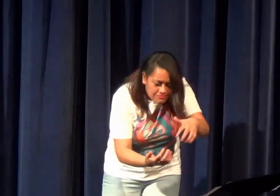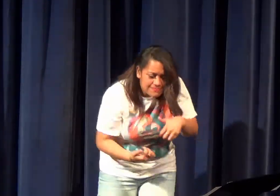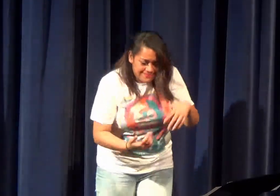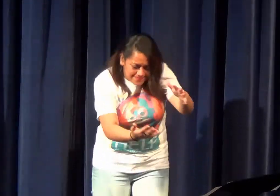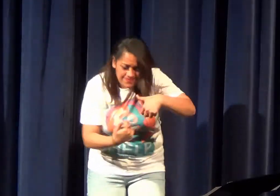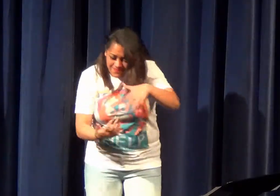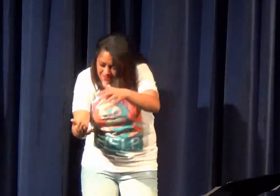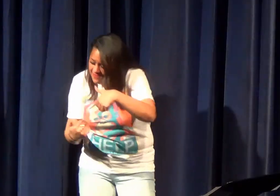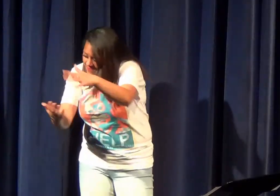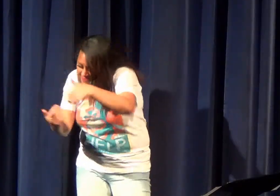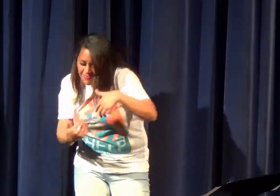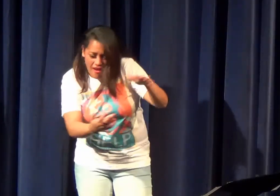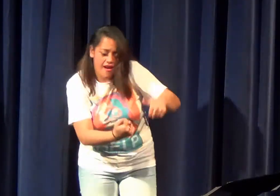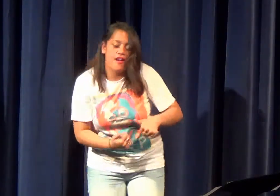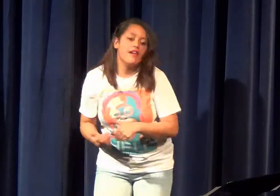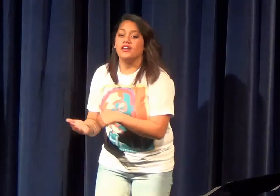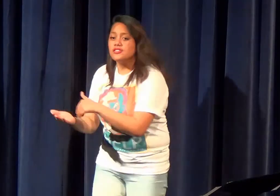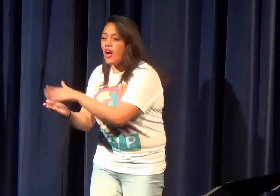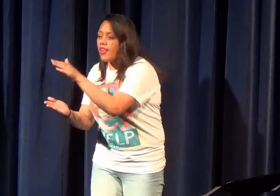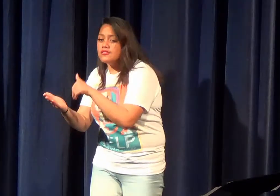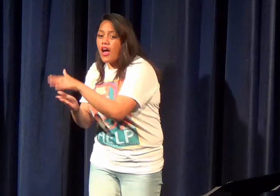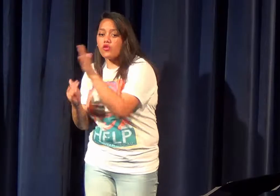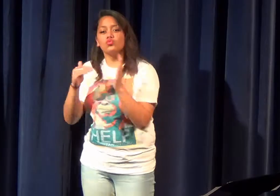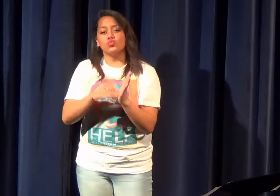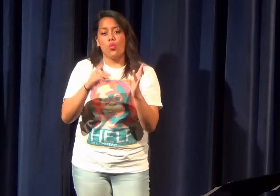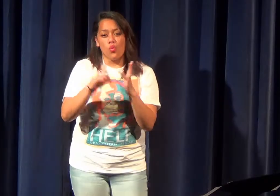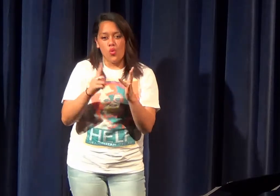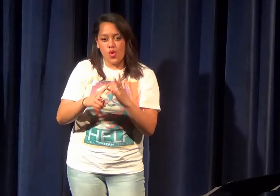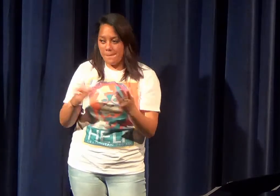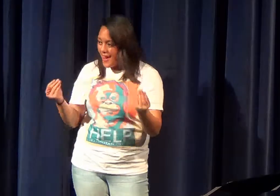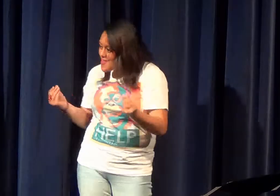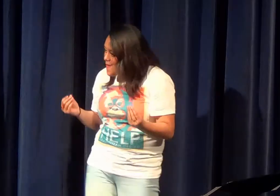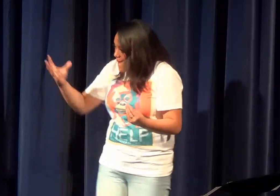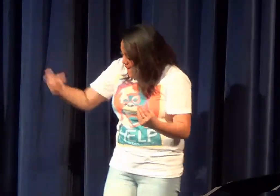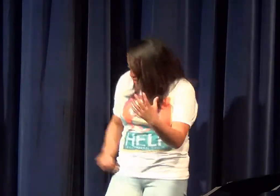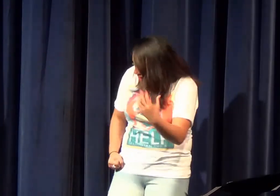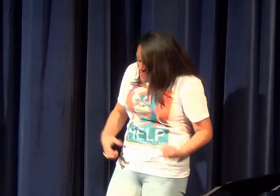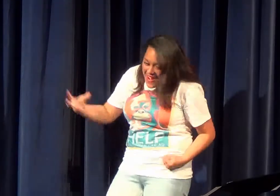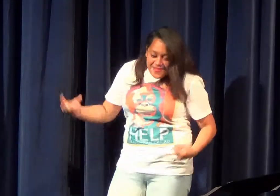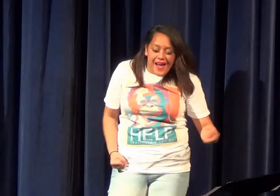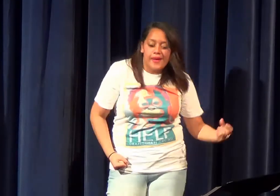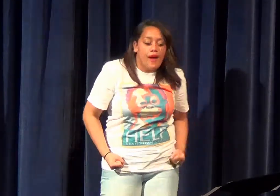And the babies that survived would be gathered up. And sold off to the zoo's to make money.